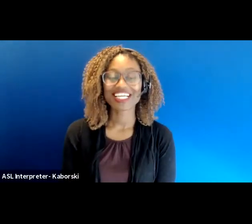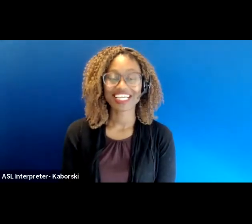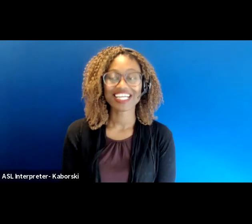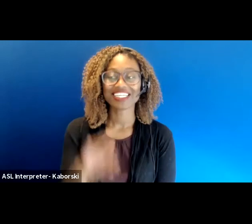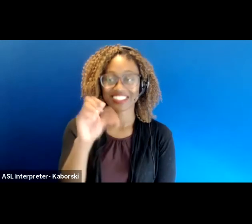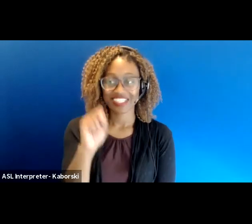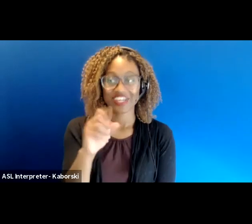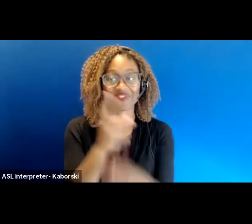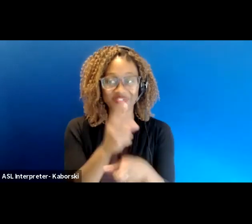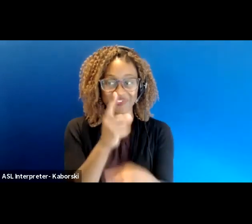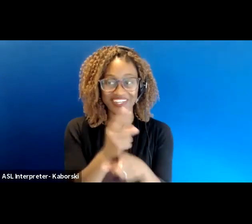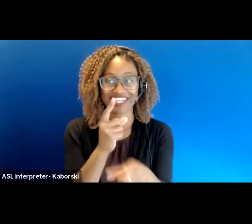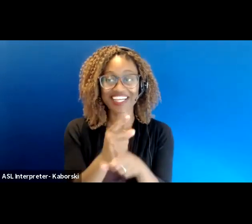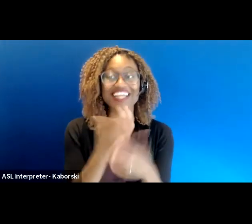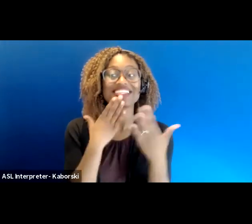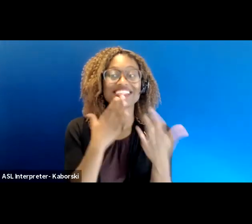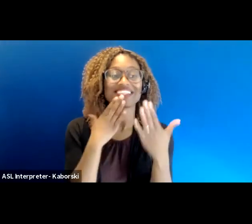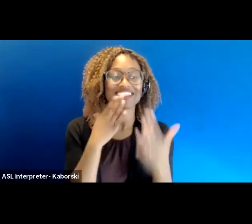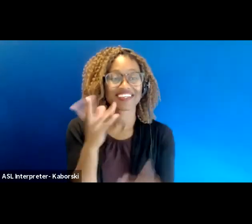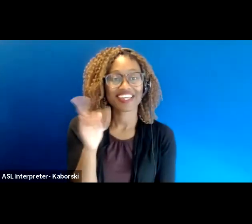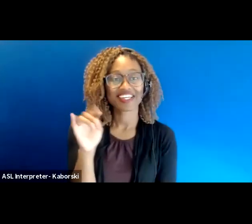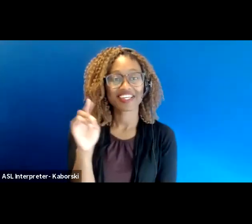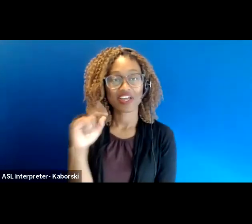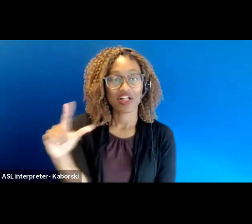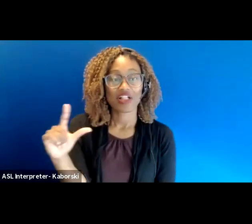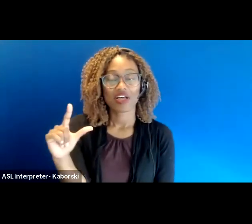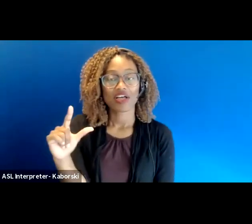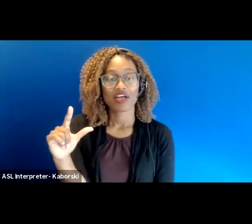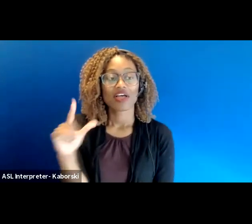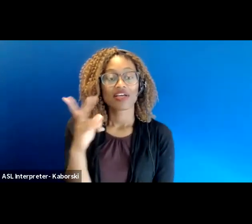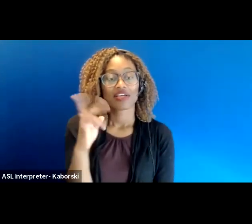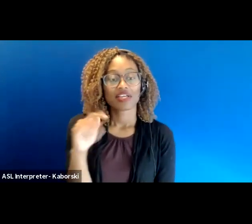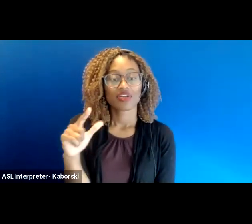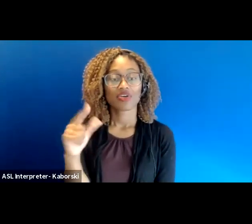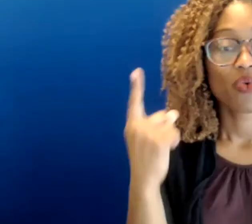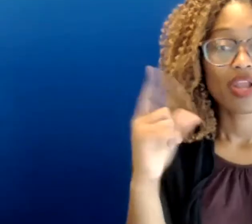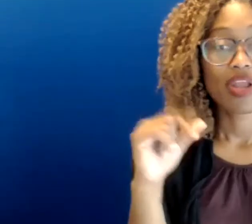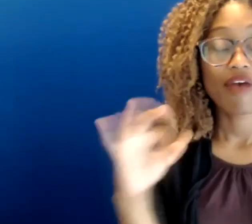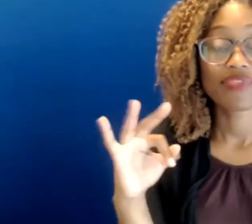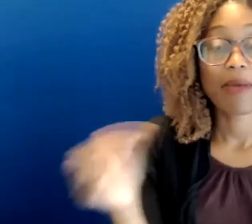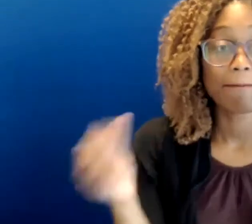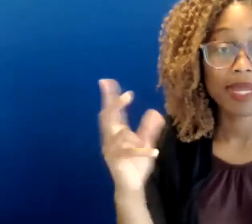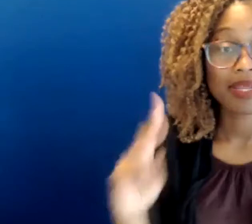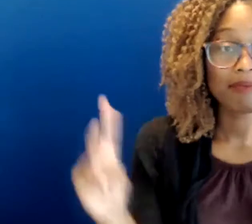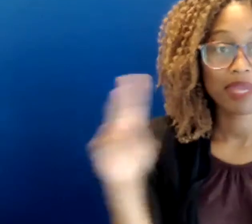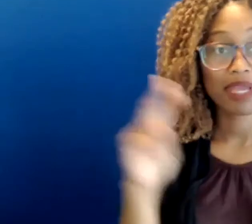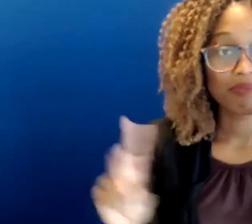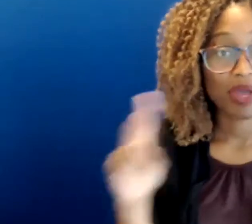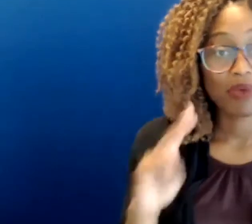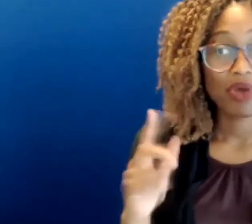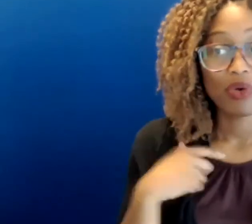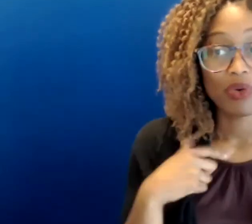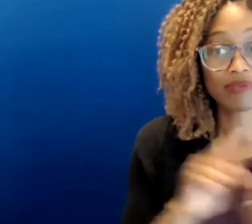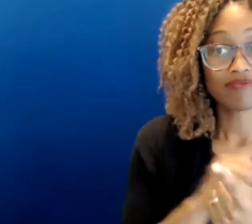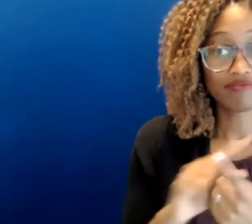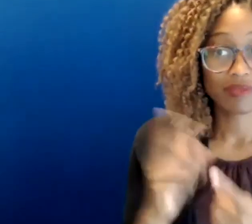So thank you, Kendall. So Kendall was just one of the many people that we had actually reached out to.